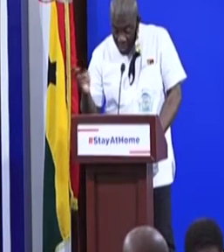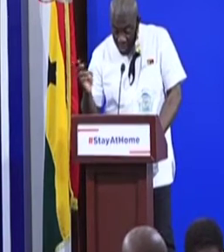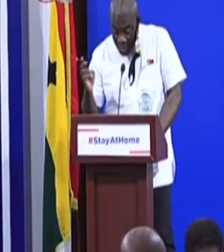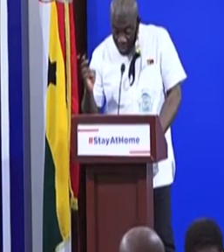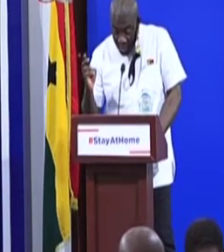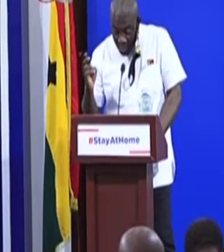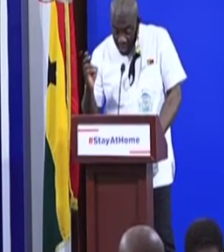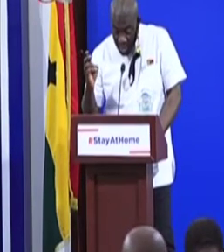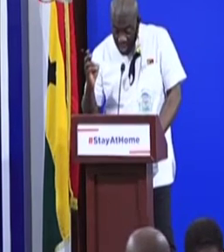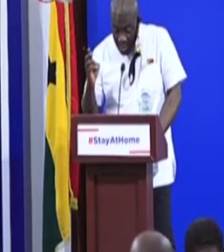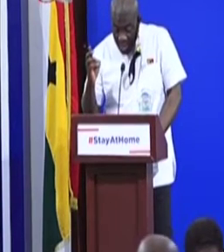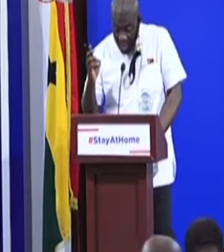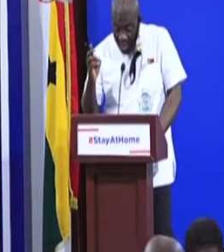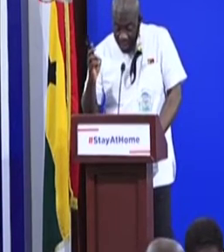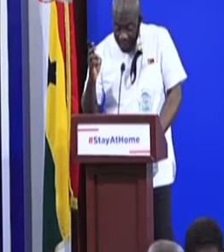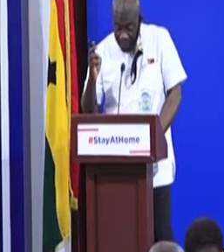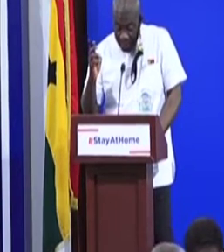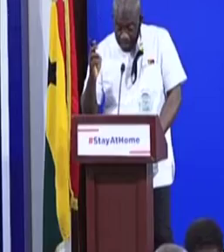for those who are disabled?